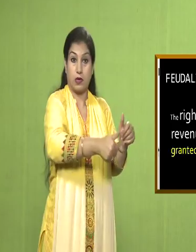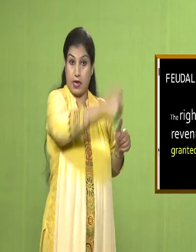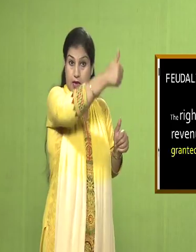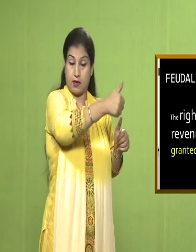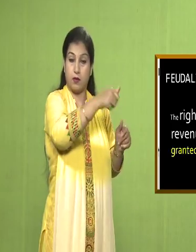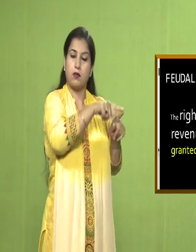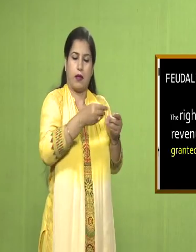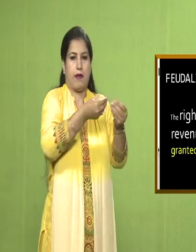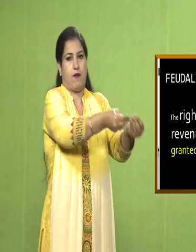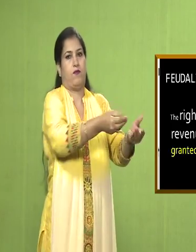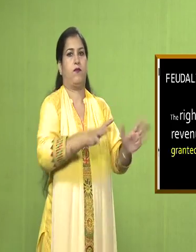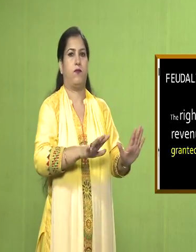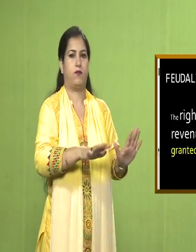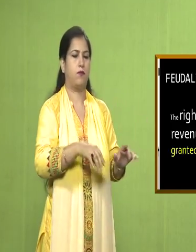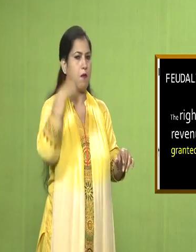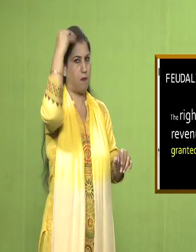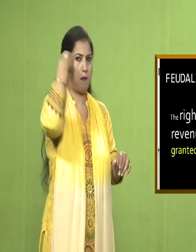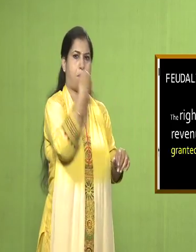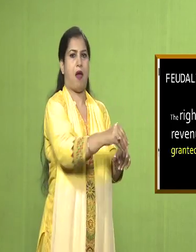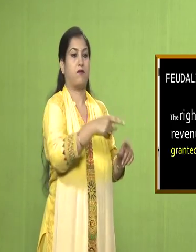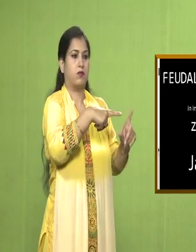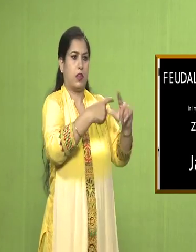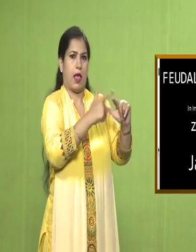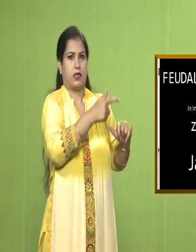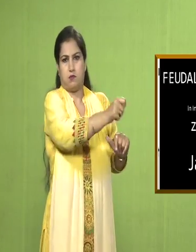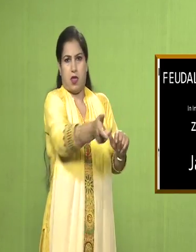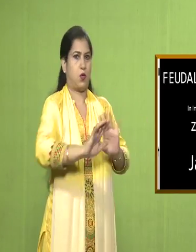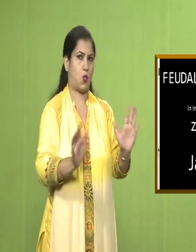lords, known as jamindars.